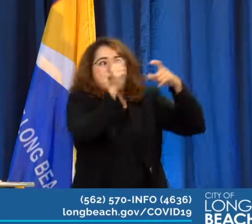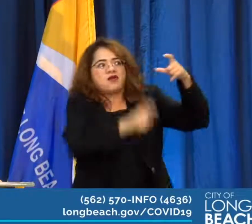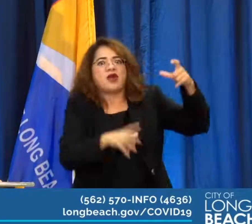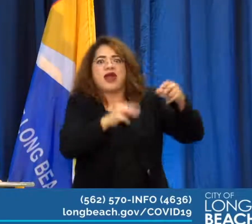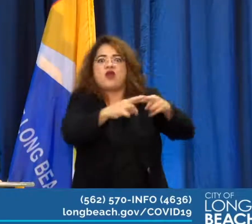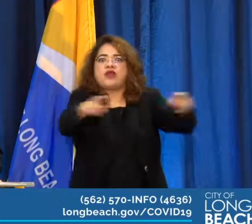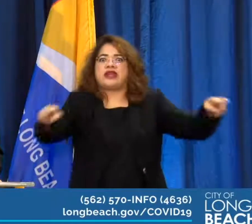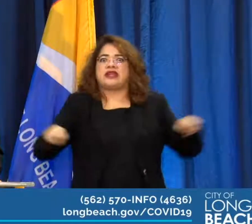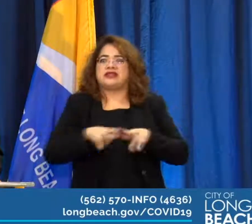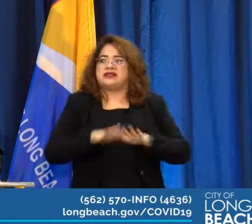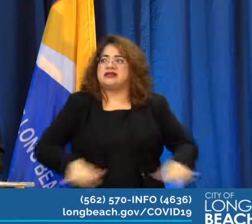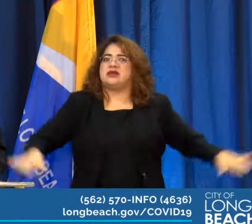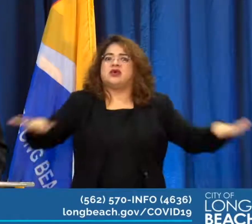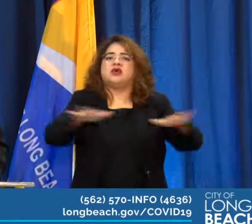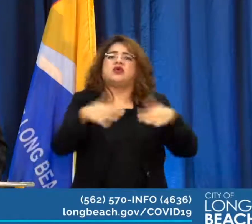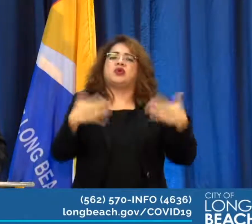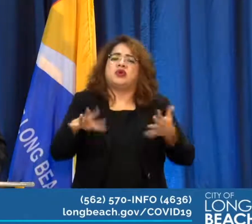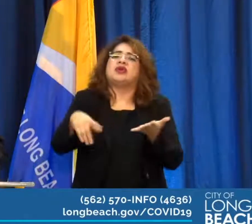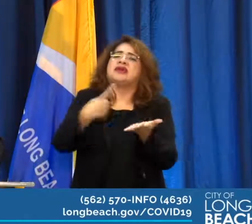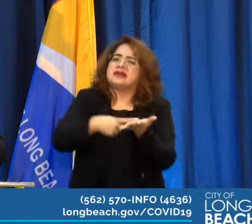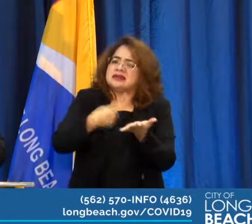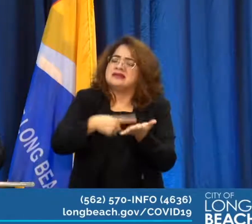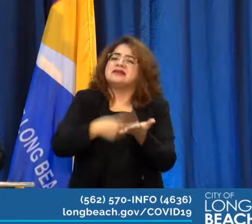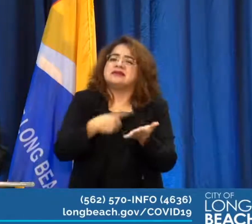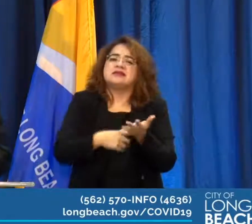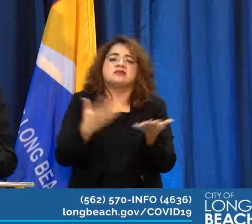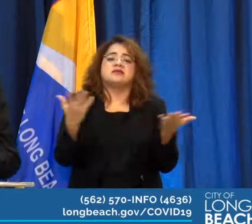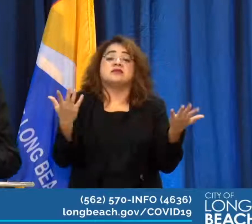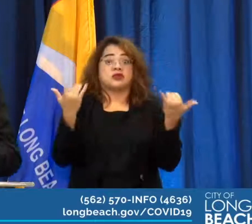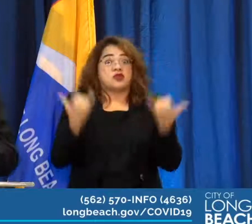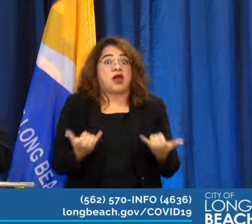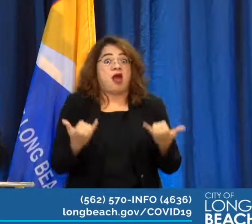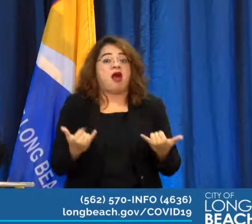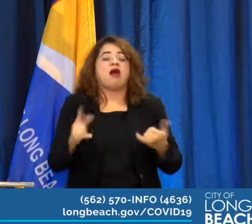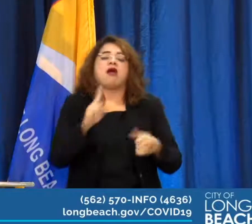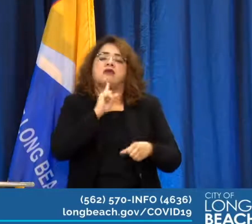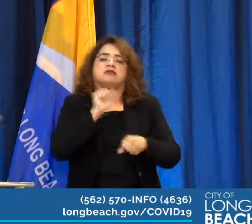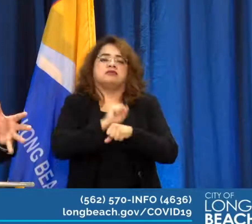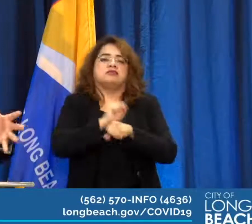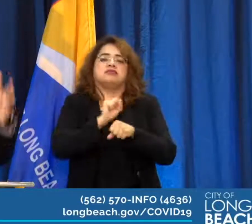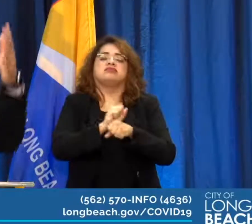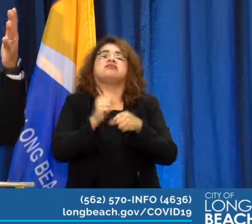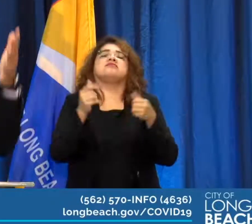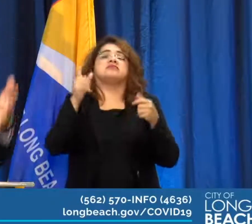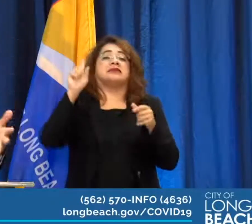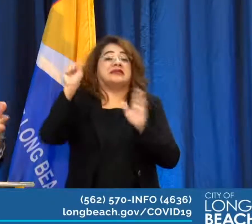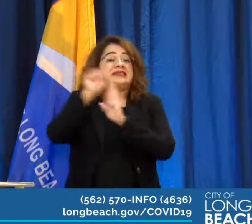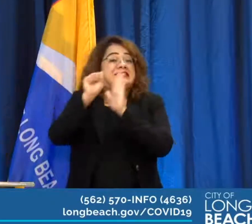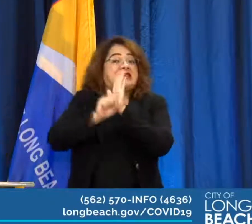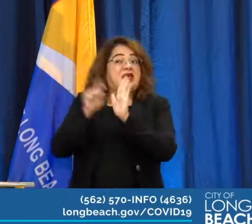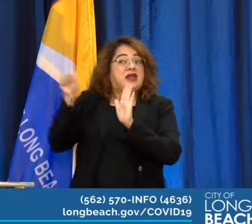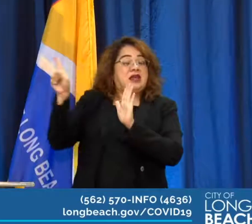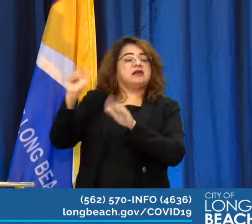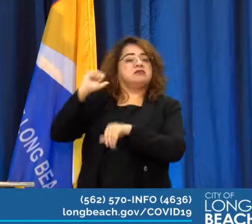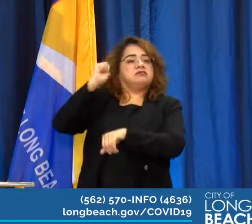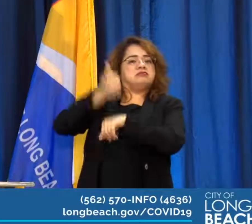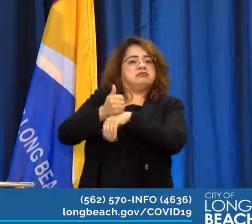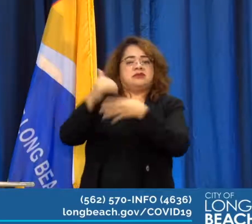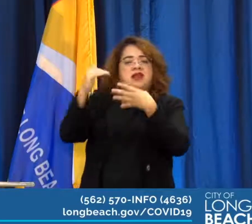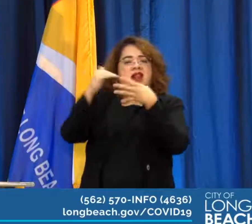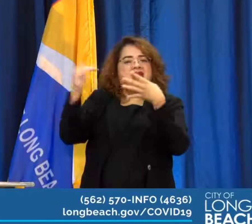to remember that decisions around what stays open or closes is first set by the state's tier